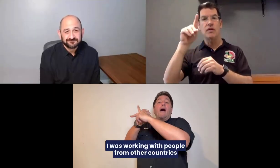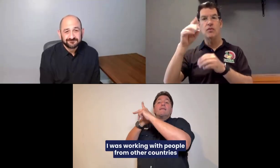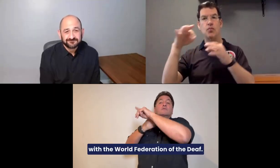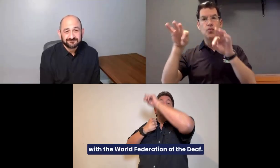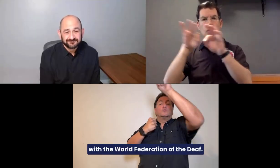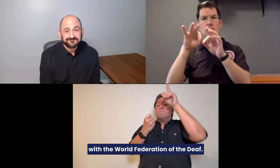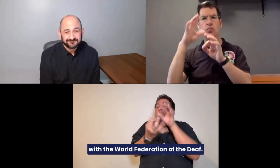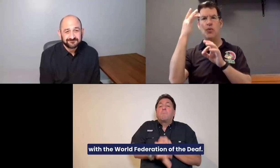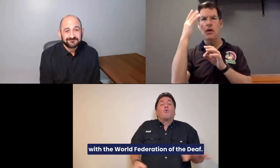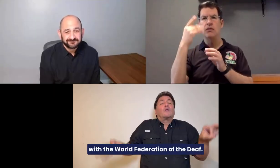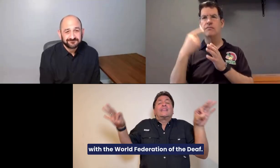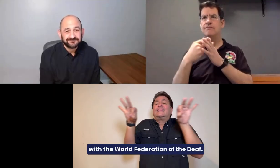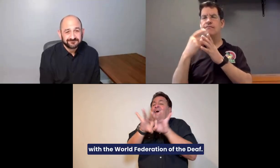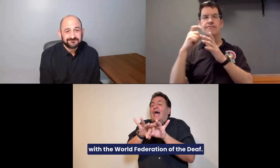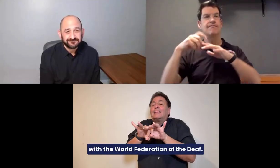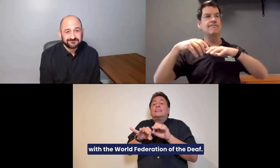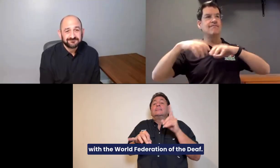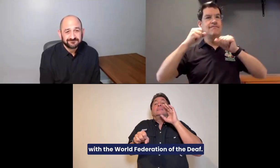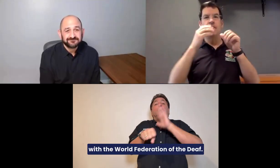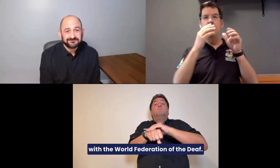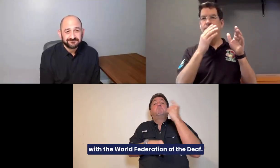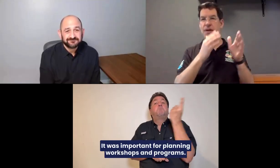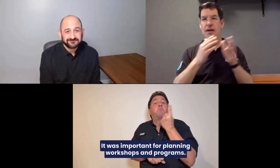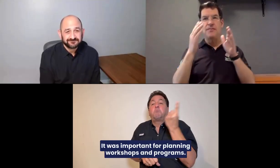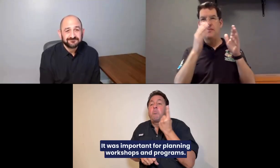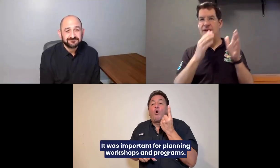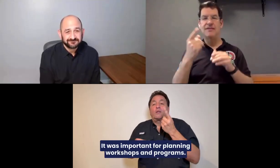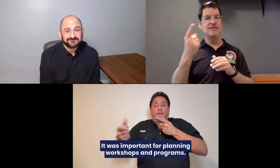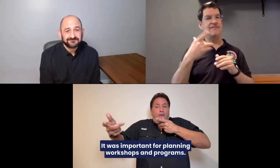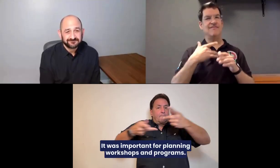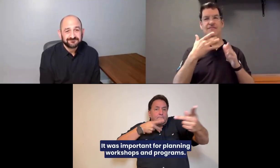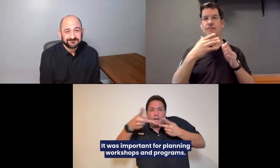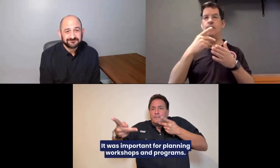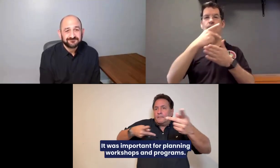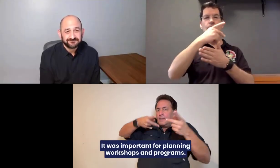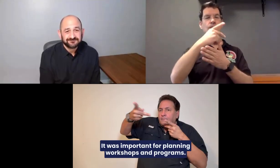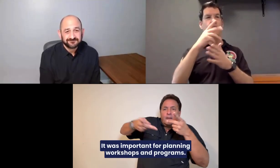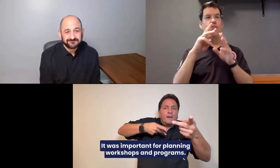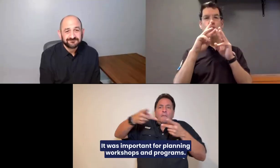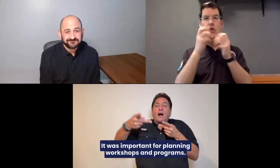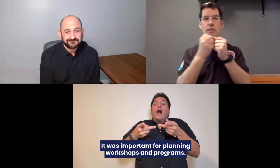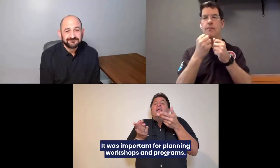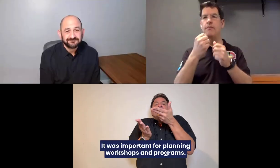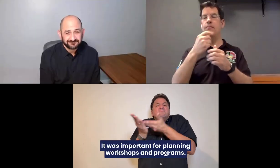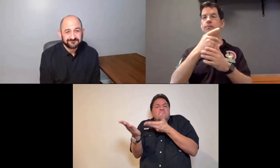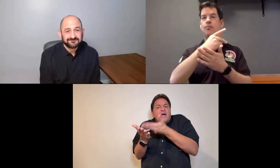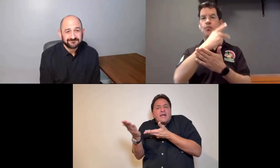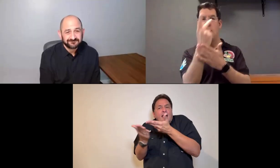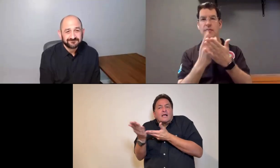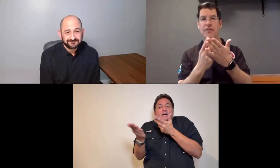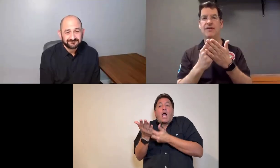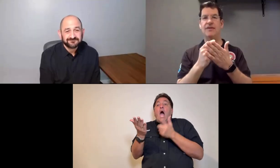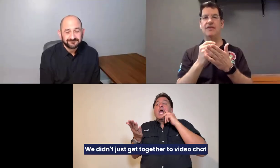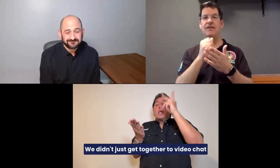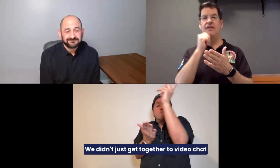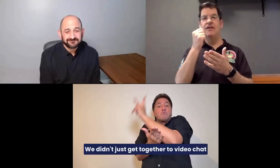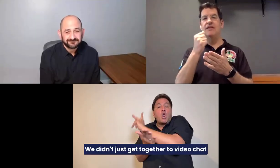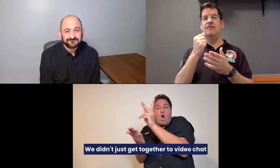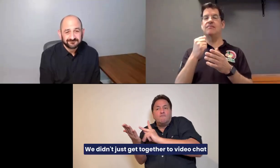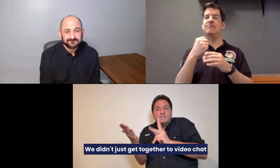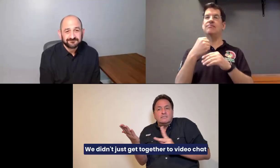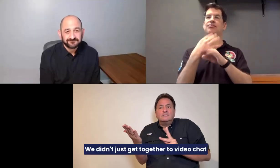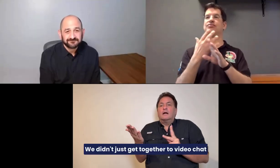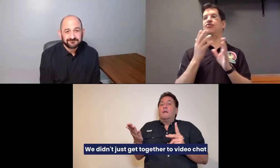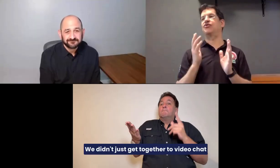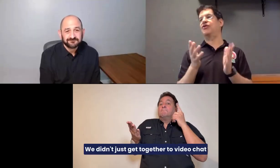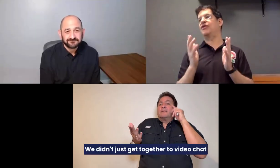countries, with the World Federation of the Deaf. It was important for planning workshops and programs. We didn't